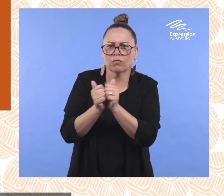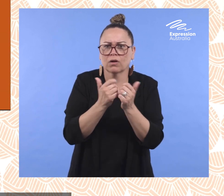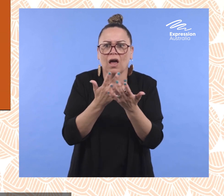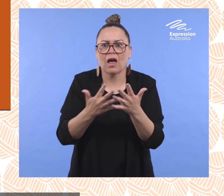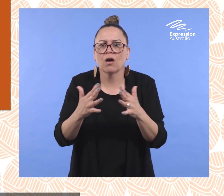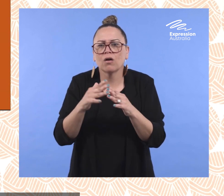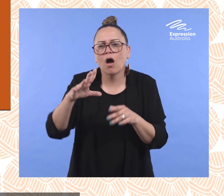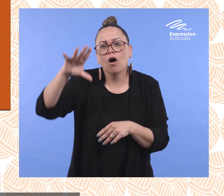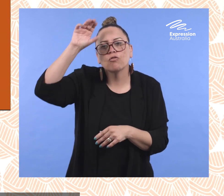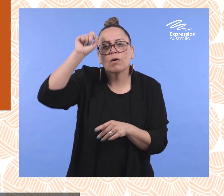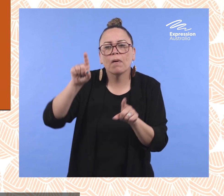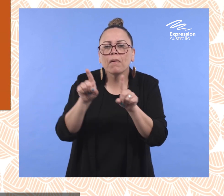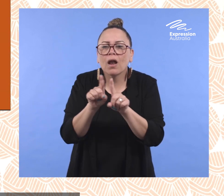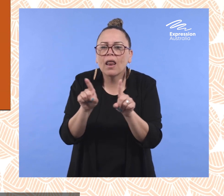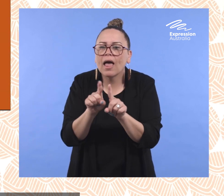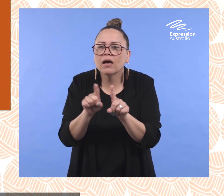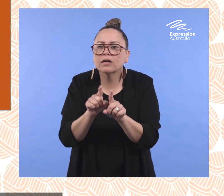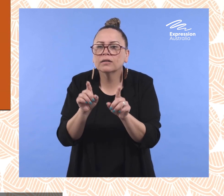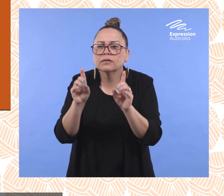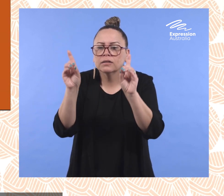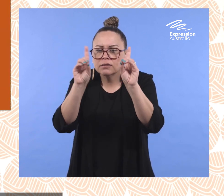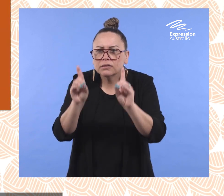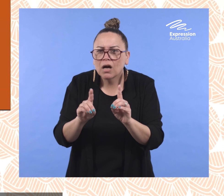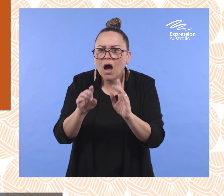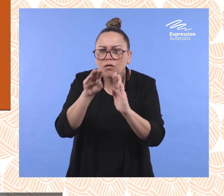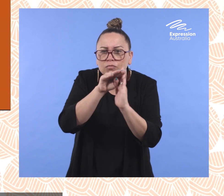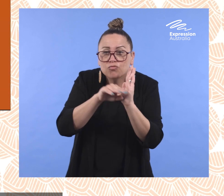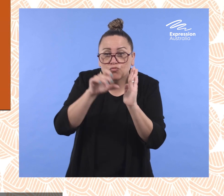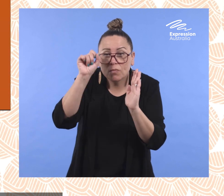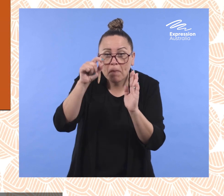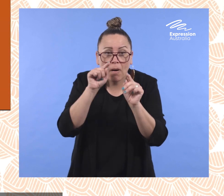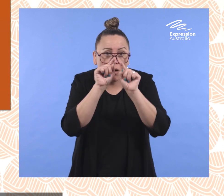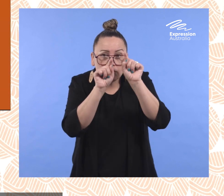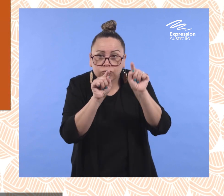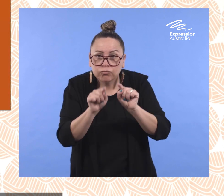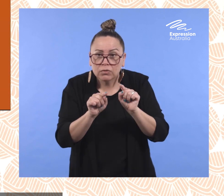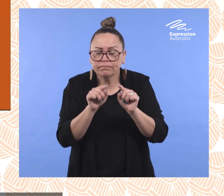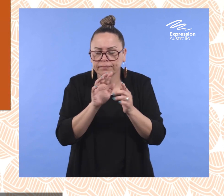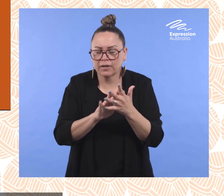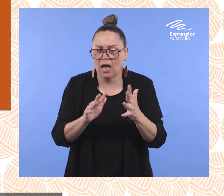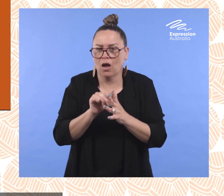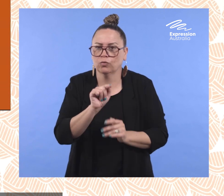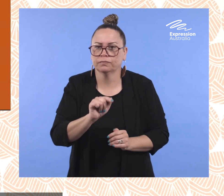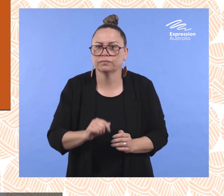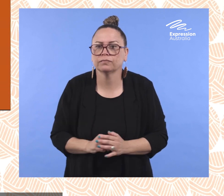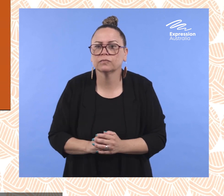how it would work, and just remembering those key design principles as well.